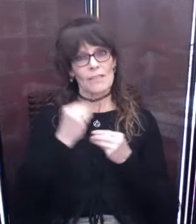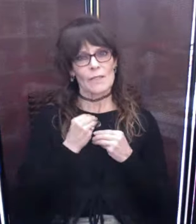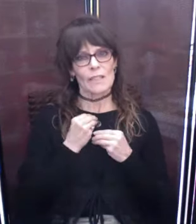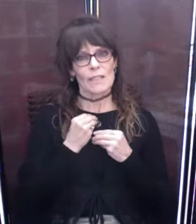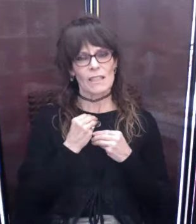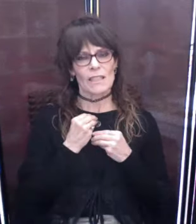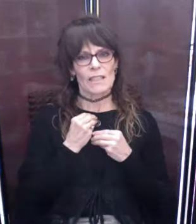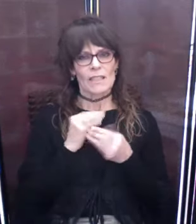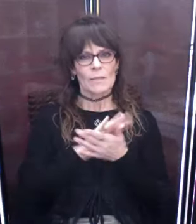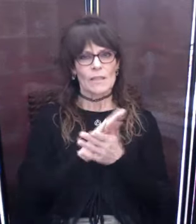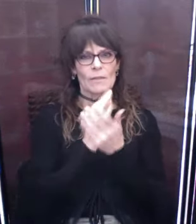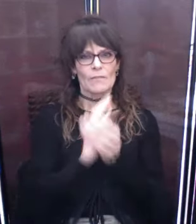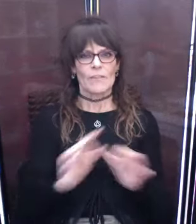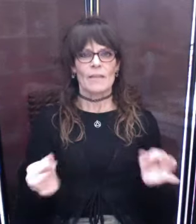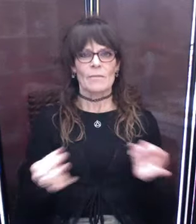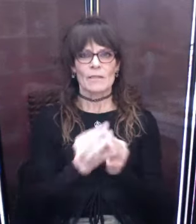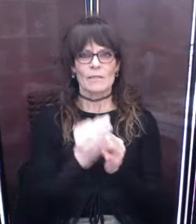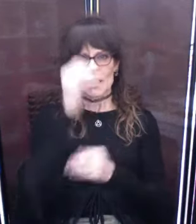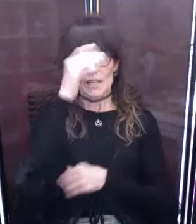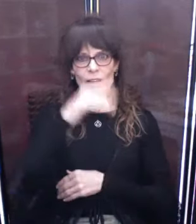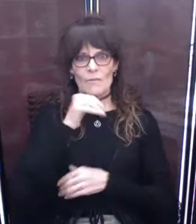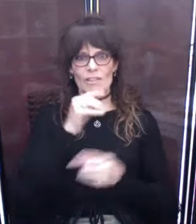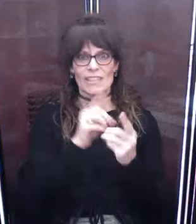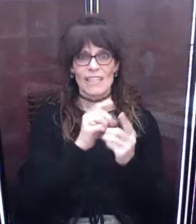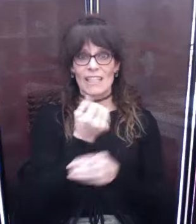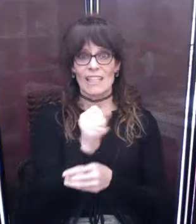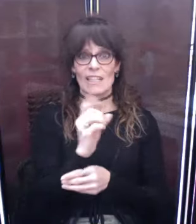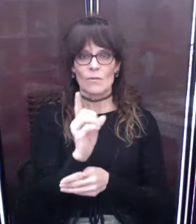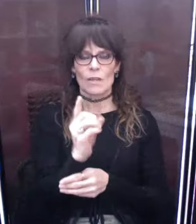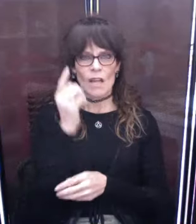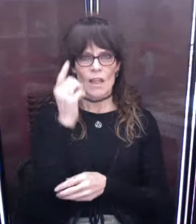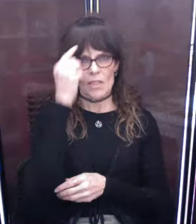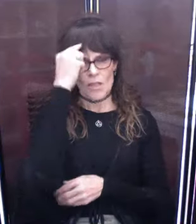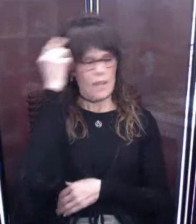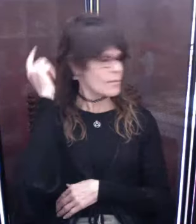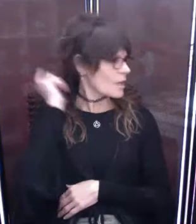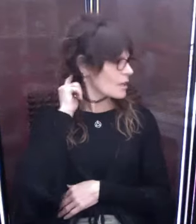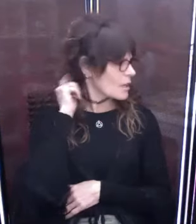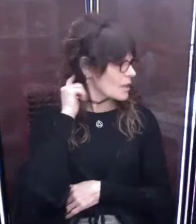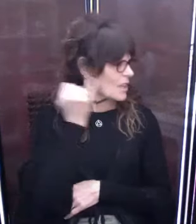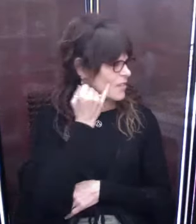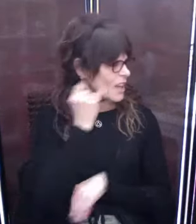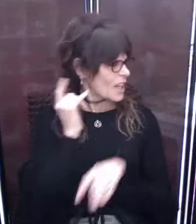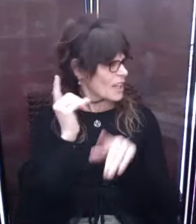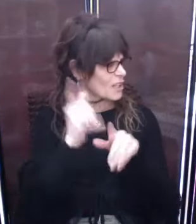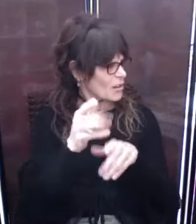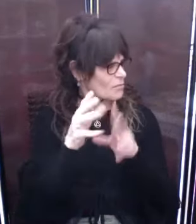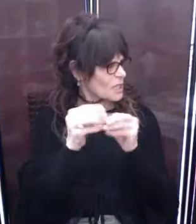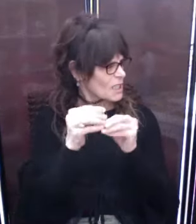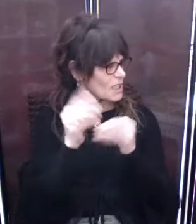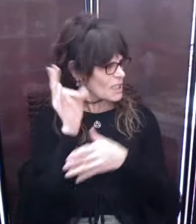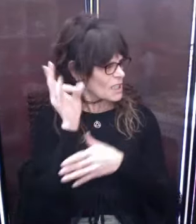even dating anybody. And this thought in the back of my head, if I got to go to meetings 7 days a week, because at that point I still believed I